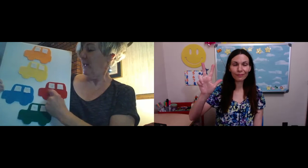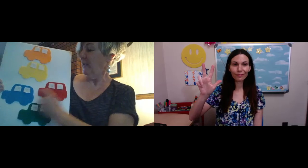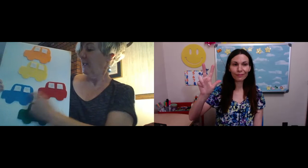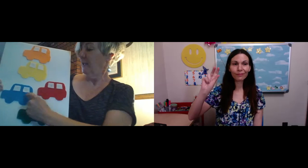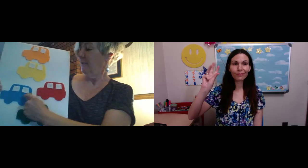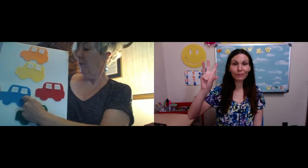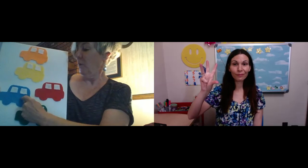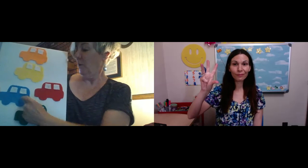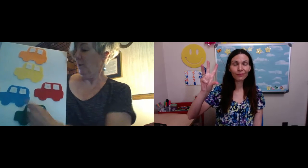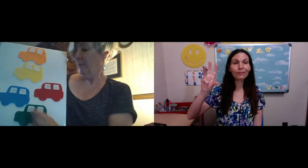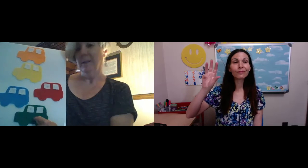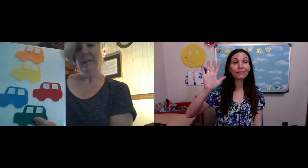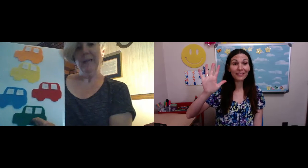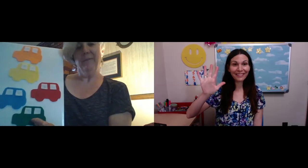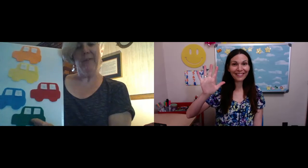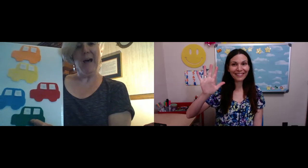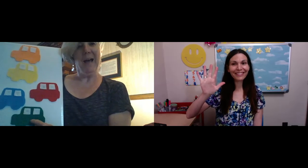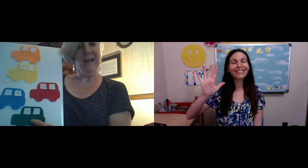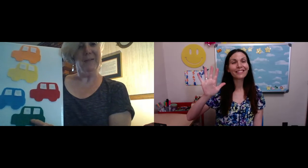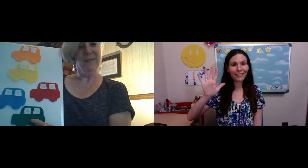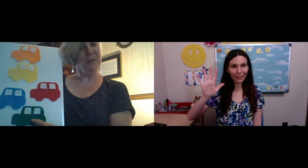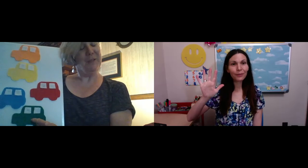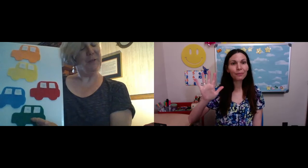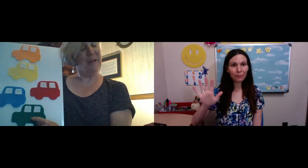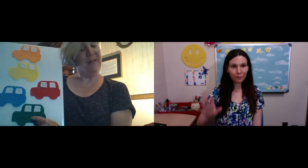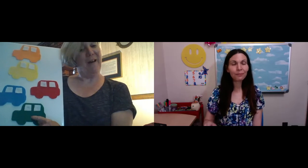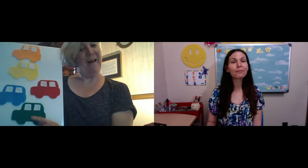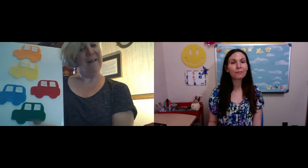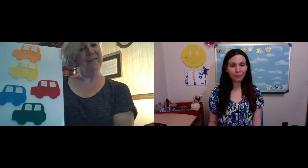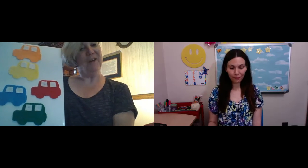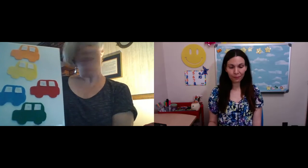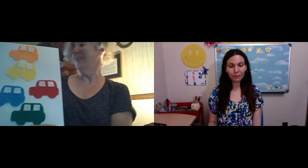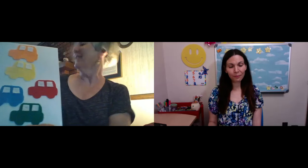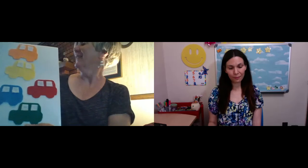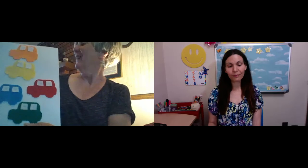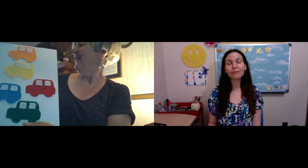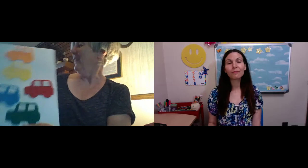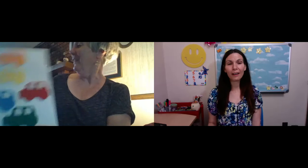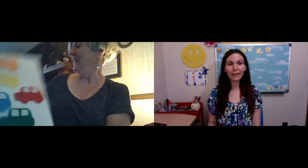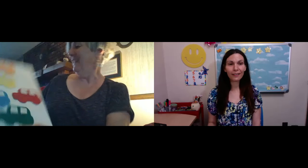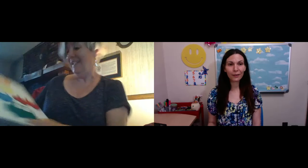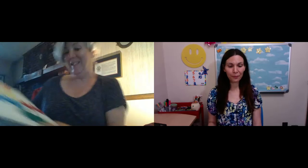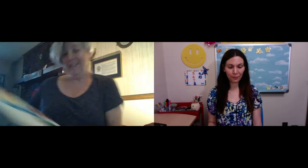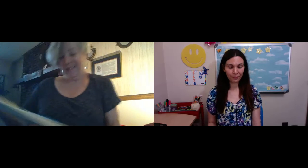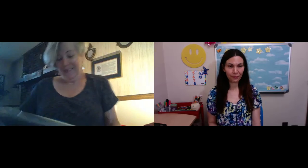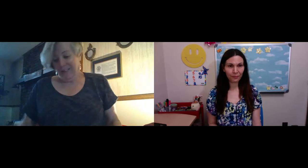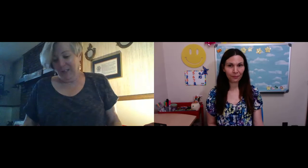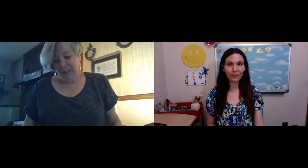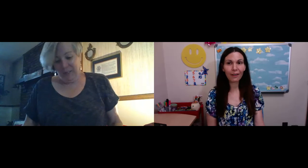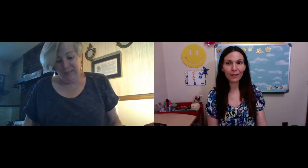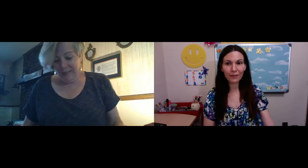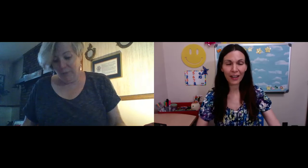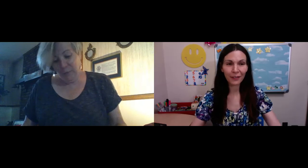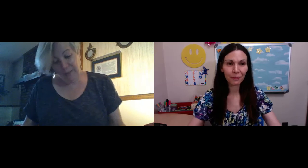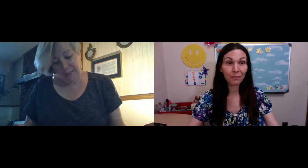three, four, and five. So we do have five cars. Very nice.